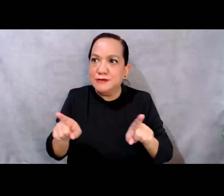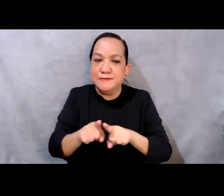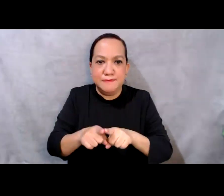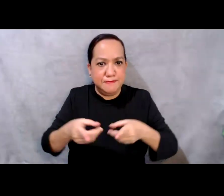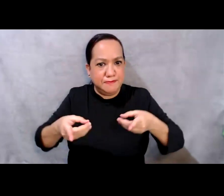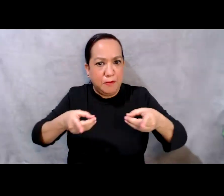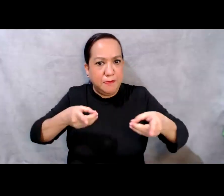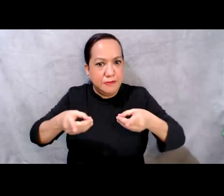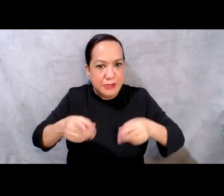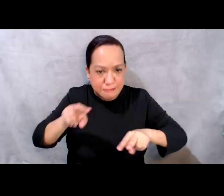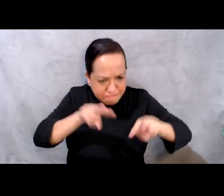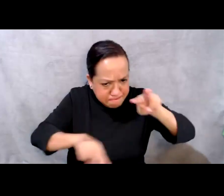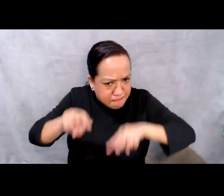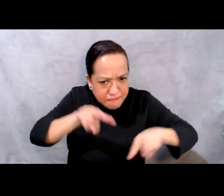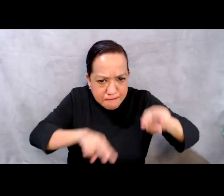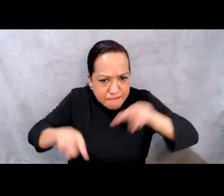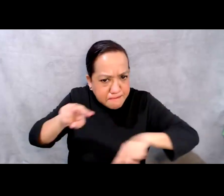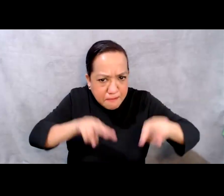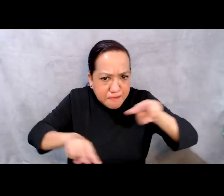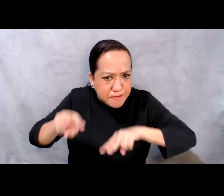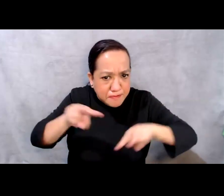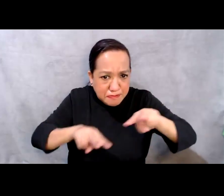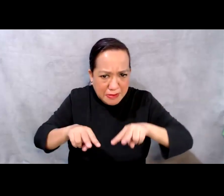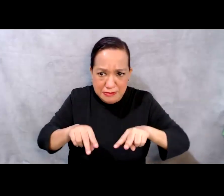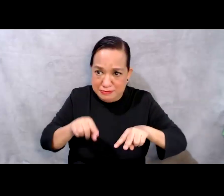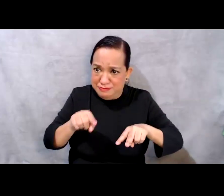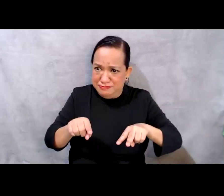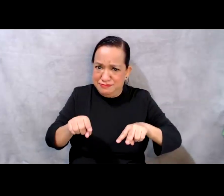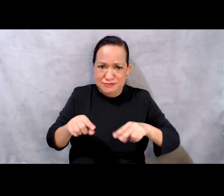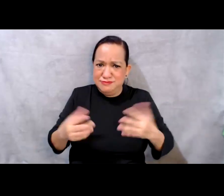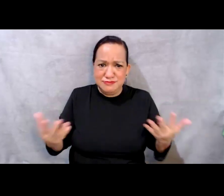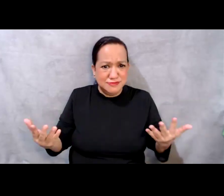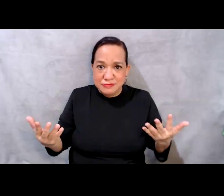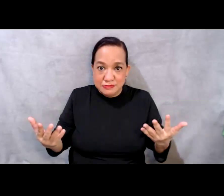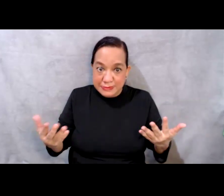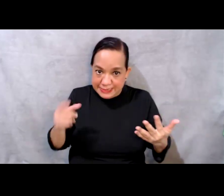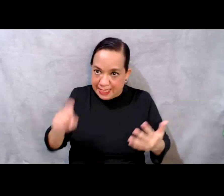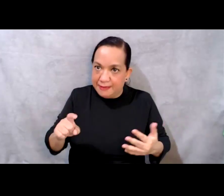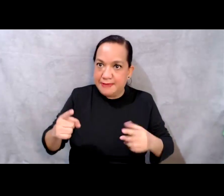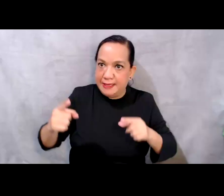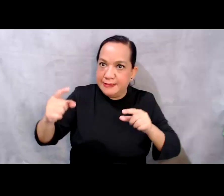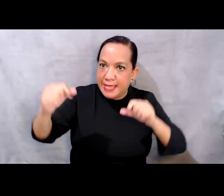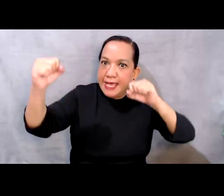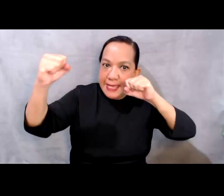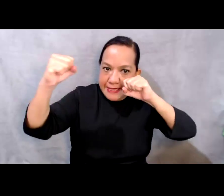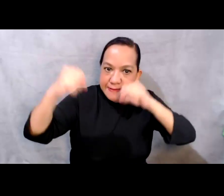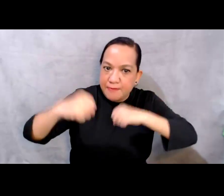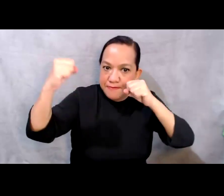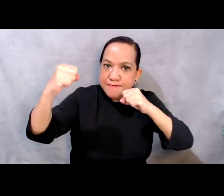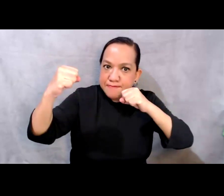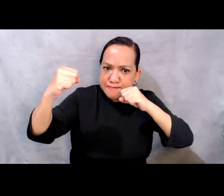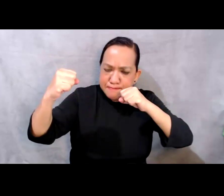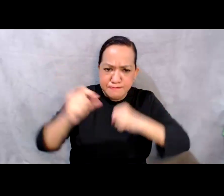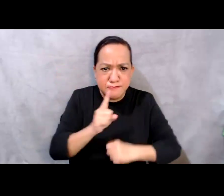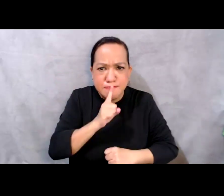might think, wow, management and communities finally agree on something. But actually, what communities were describing as a waste